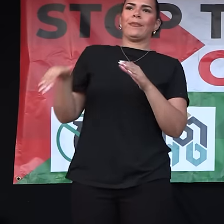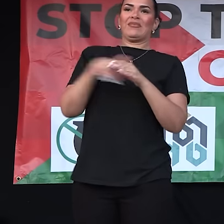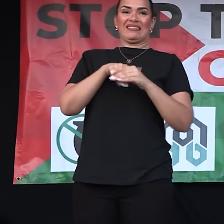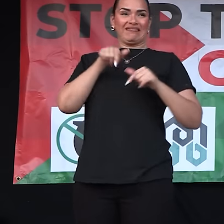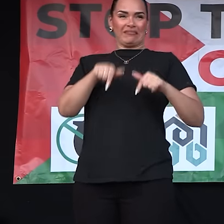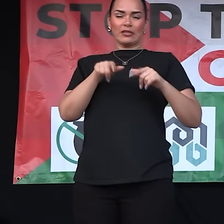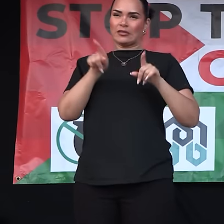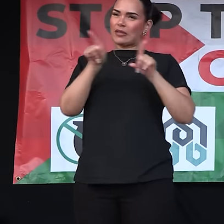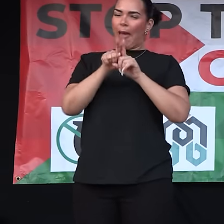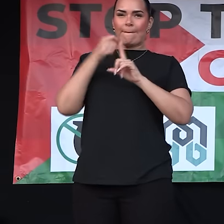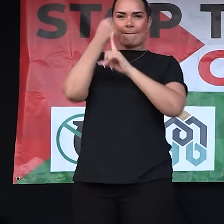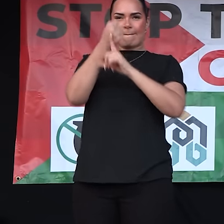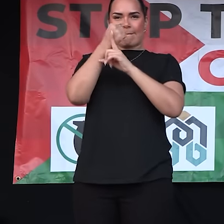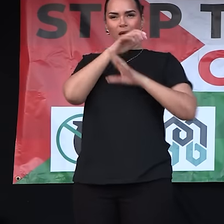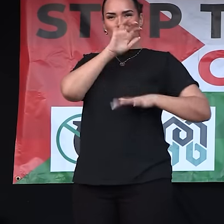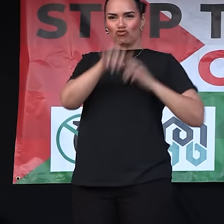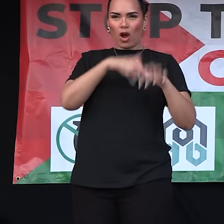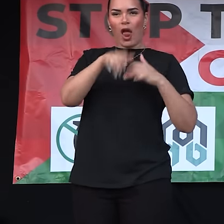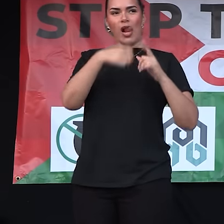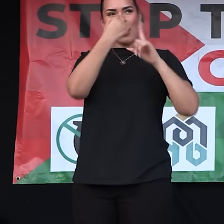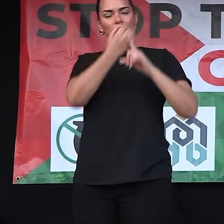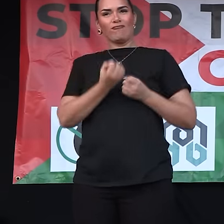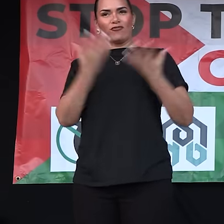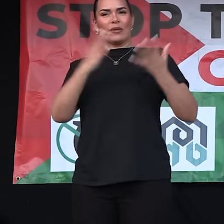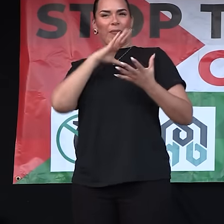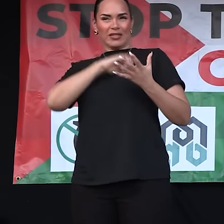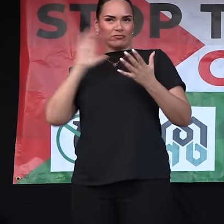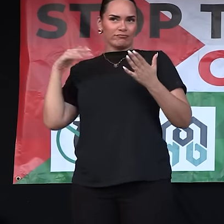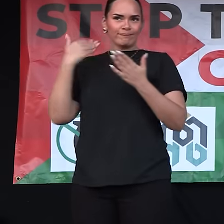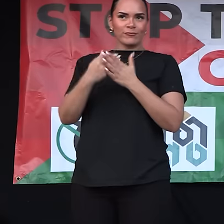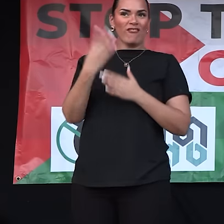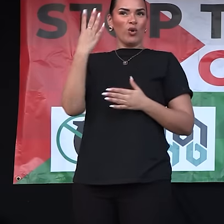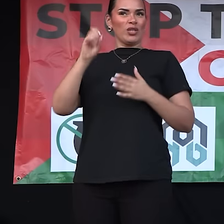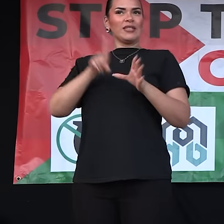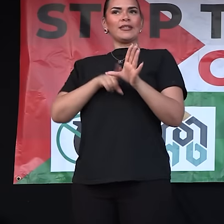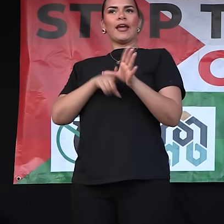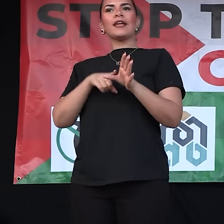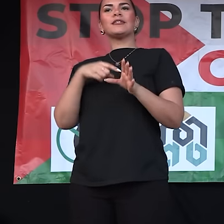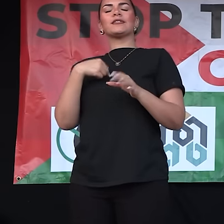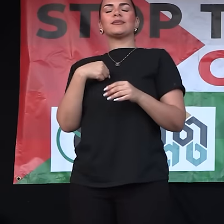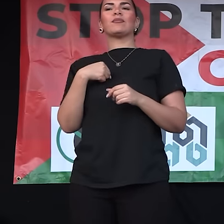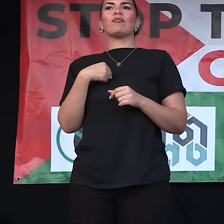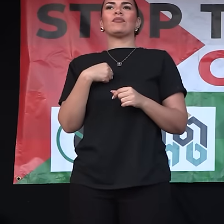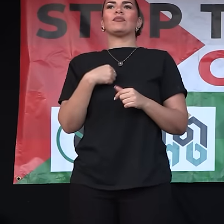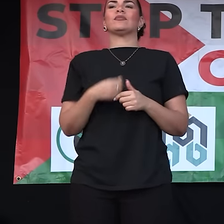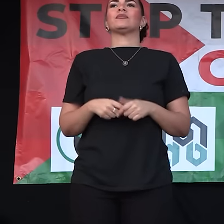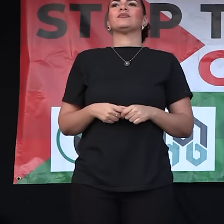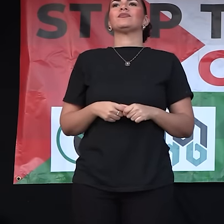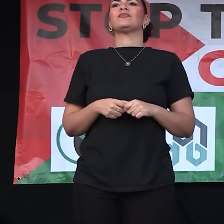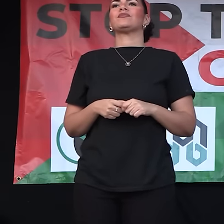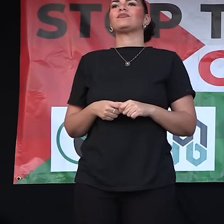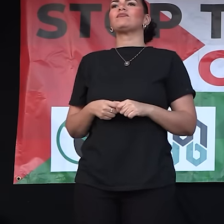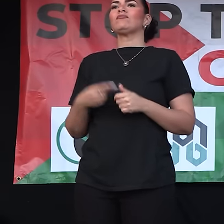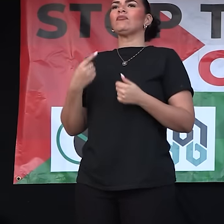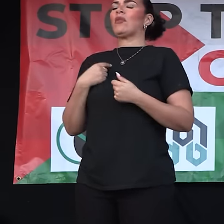over 40 years since I was a child, I know that there are parts of me that grew up into the